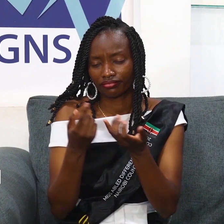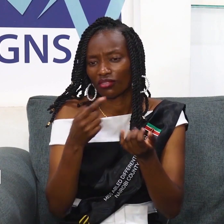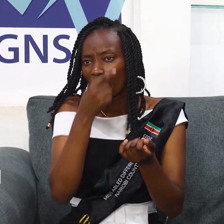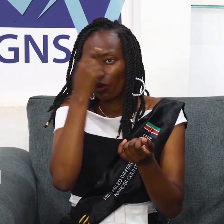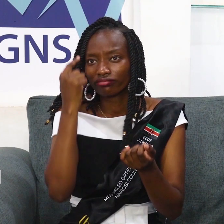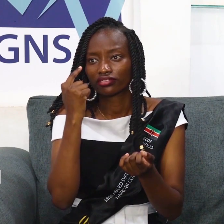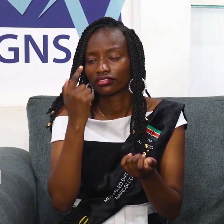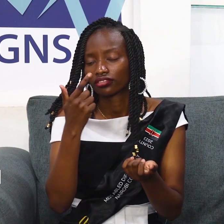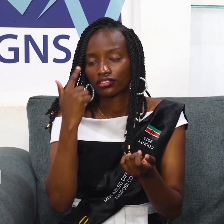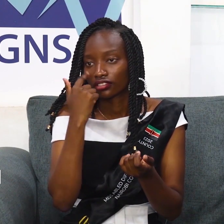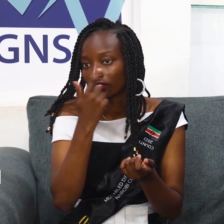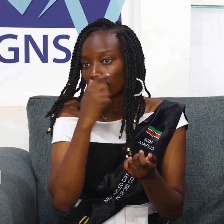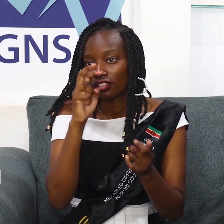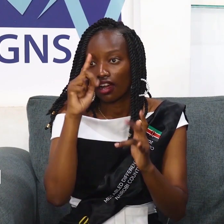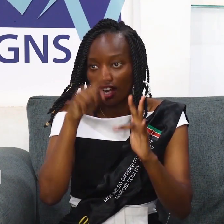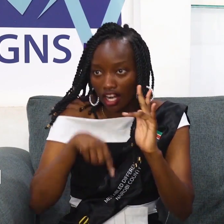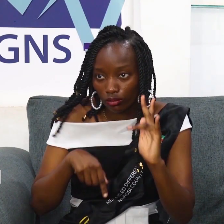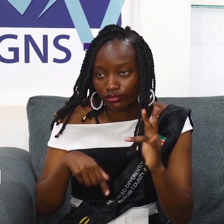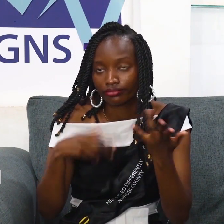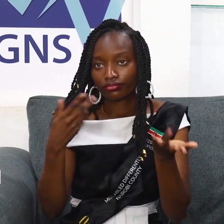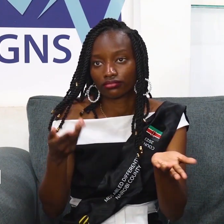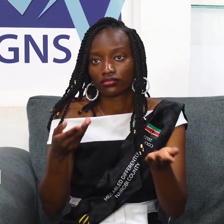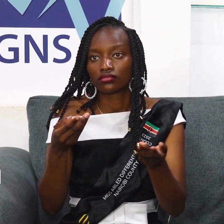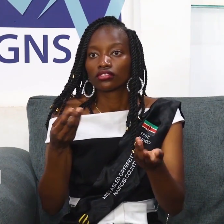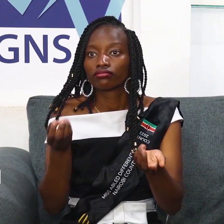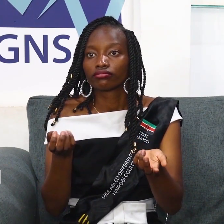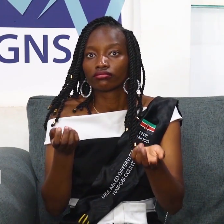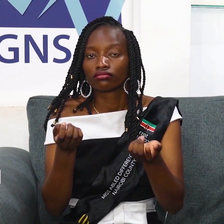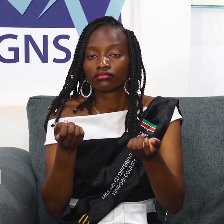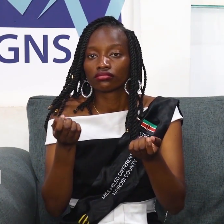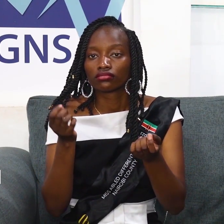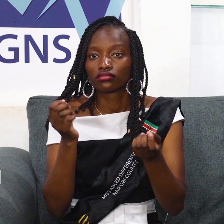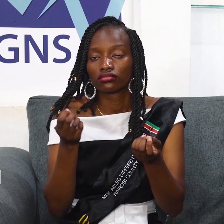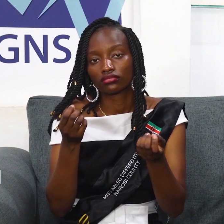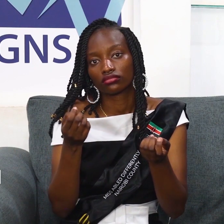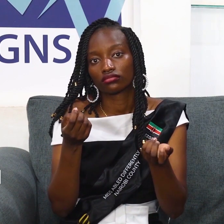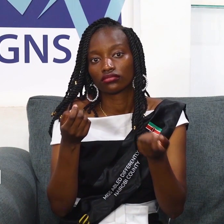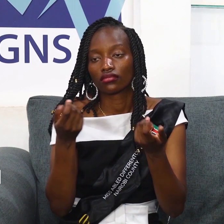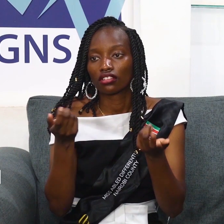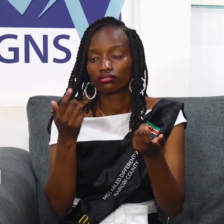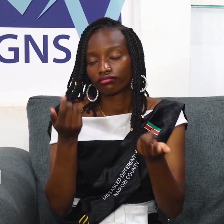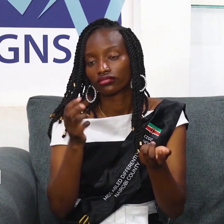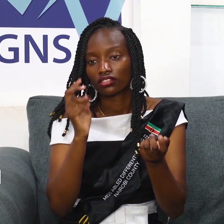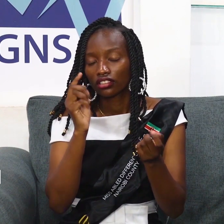I really tried to discuss about the challenges that we face in the school, and